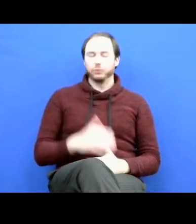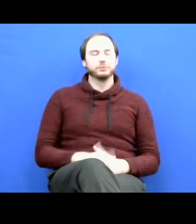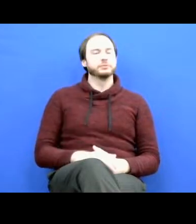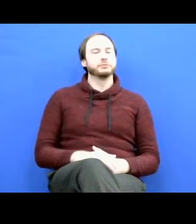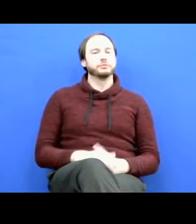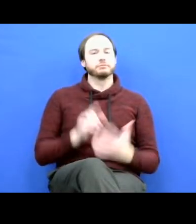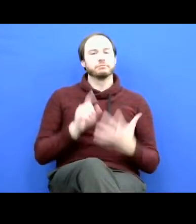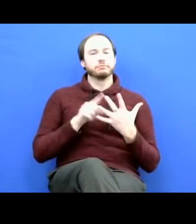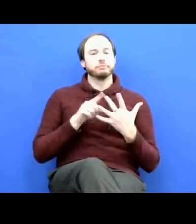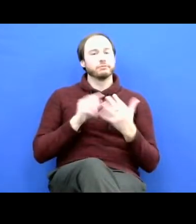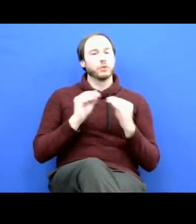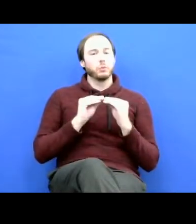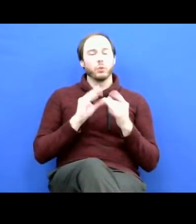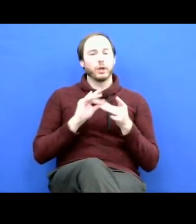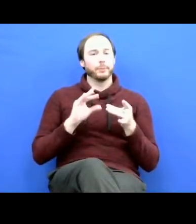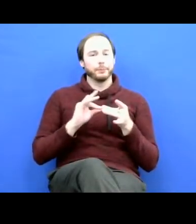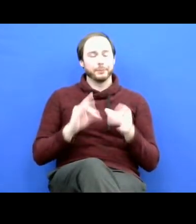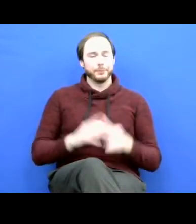Any other comments?